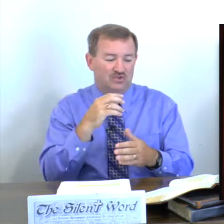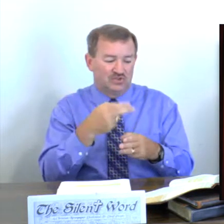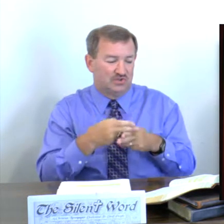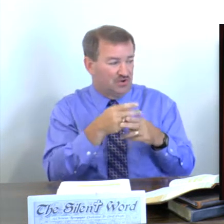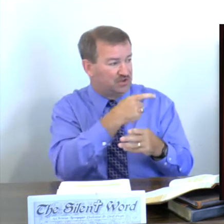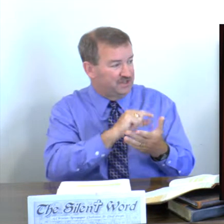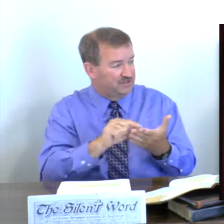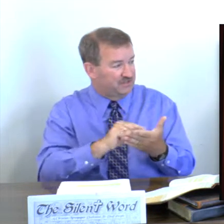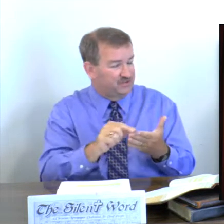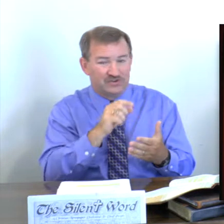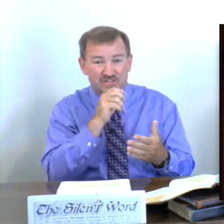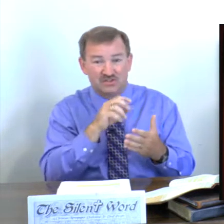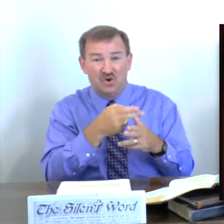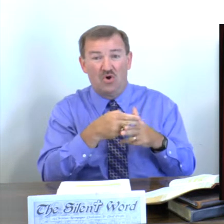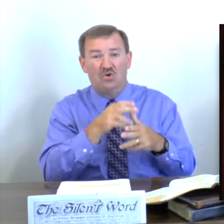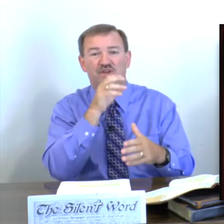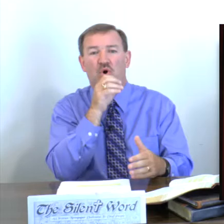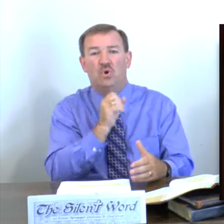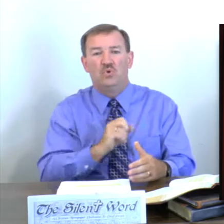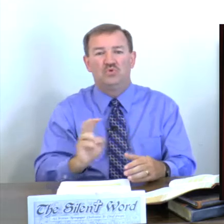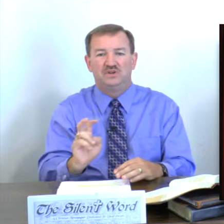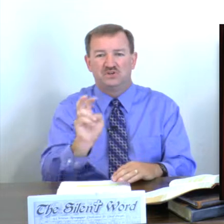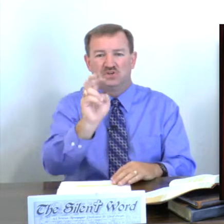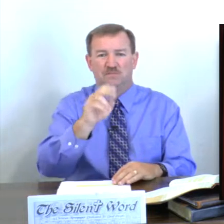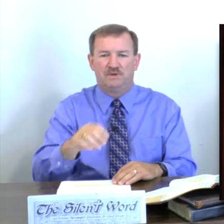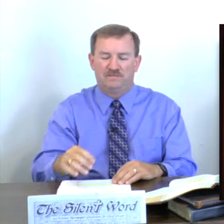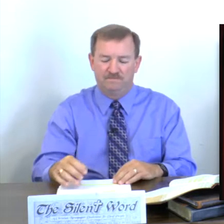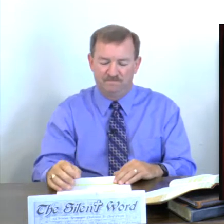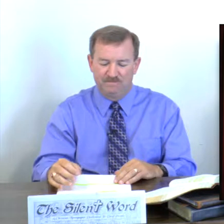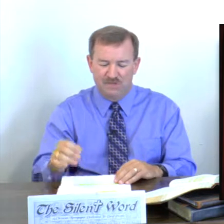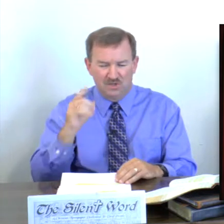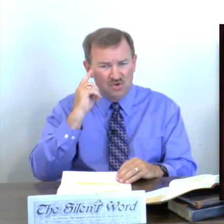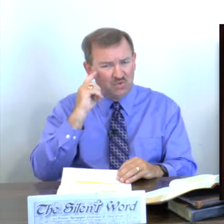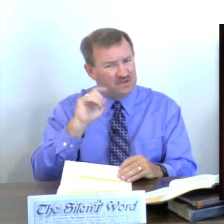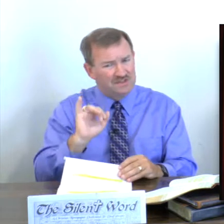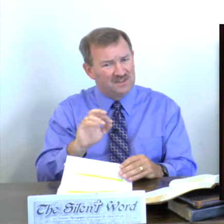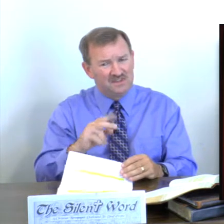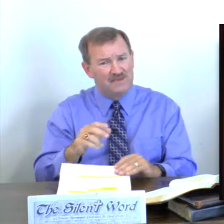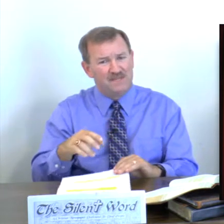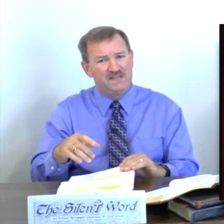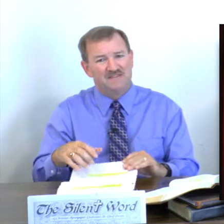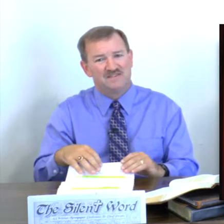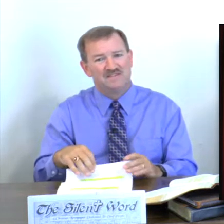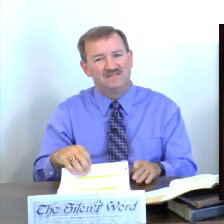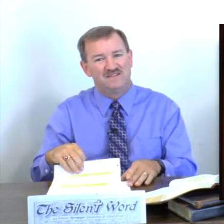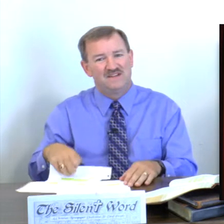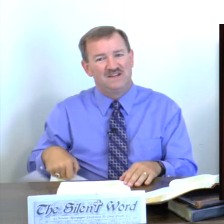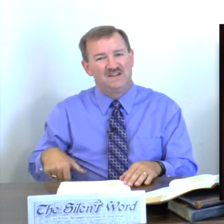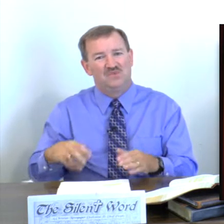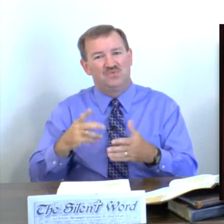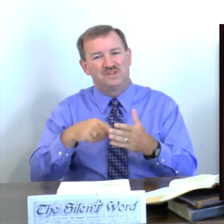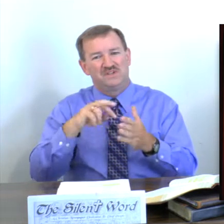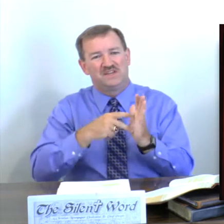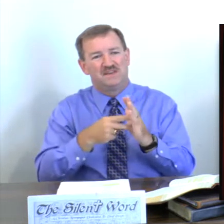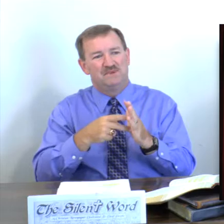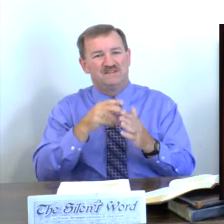also called in this verse, he's called the old serpent. What do you think that means? What do you think it means,